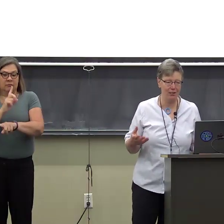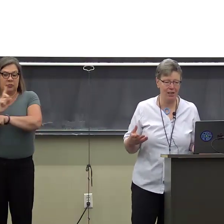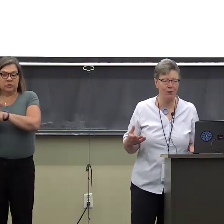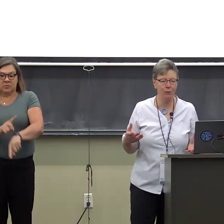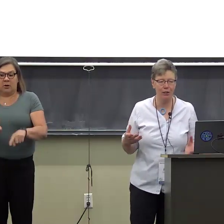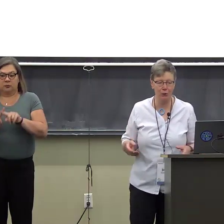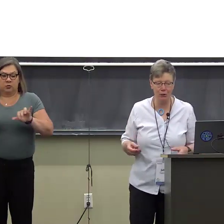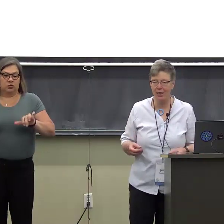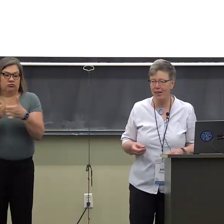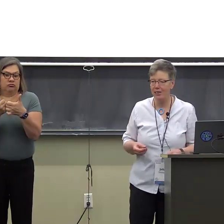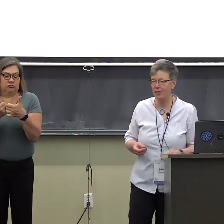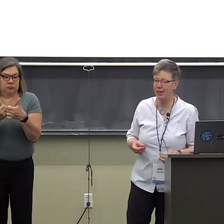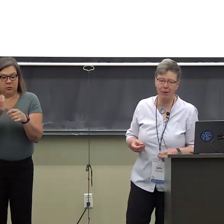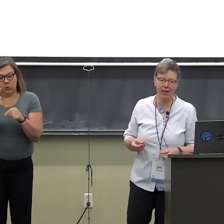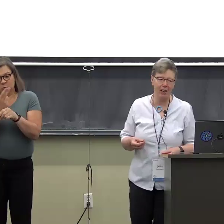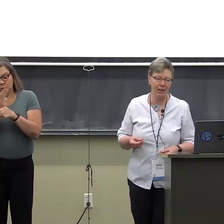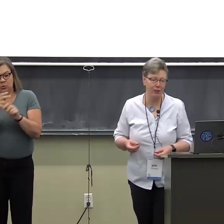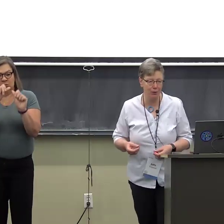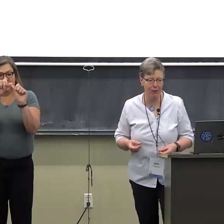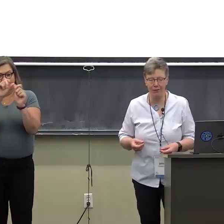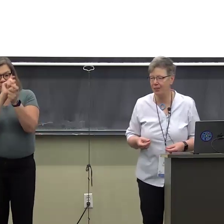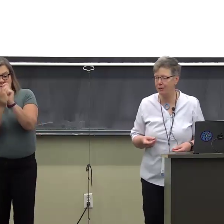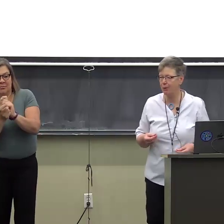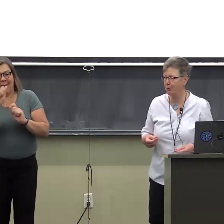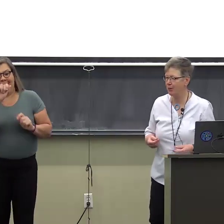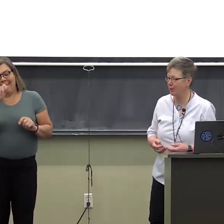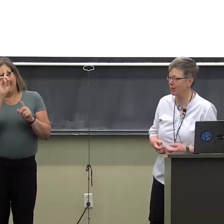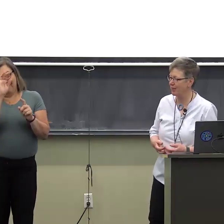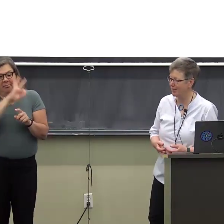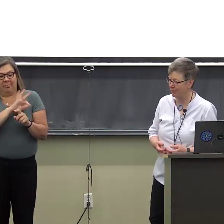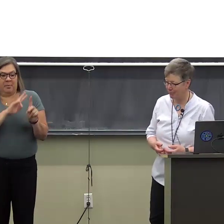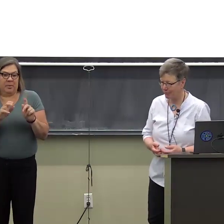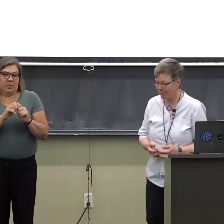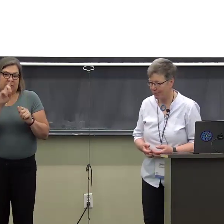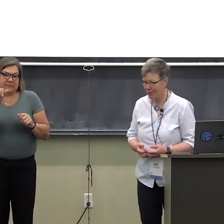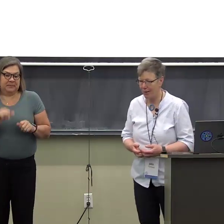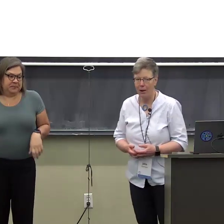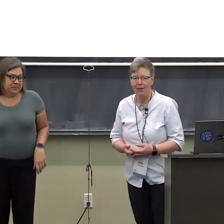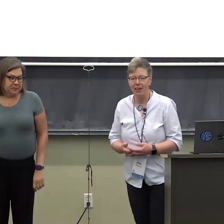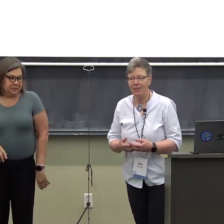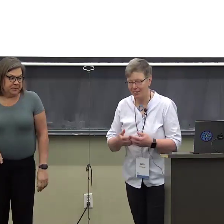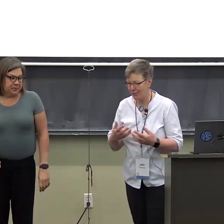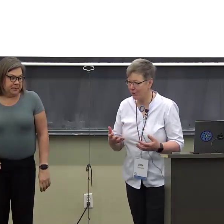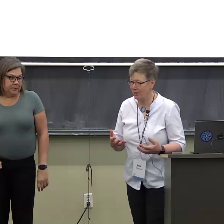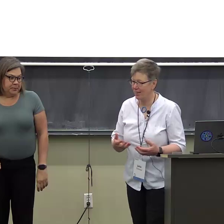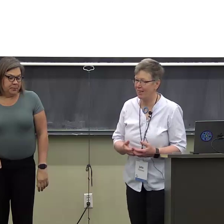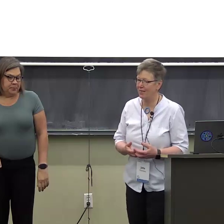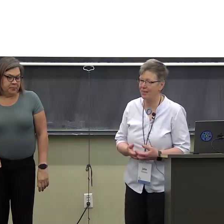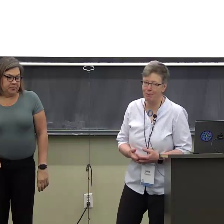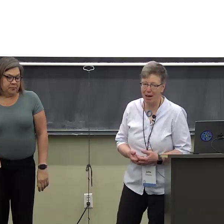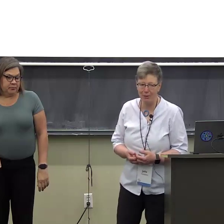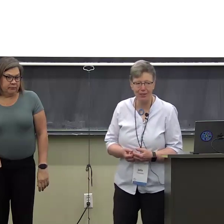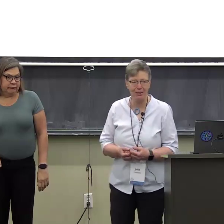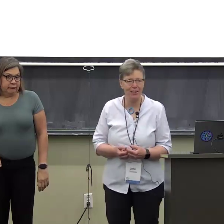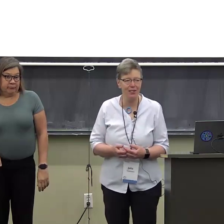to the challenge. How can we use and shape AI so it benefits people with disabilities? And of course, that